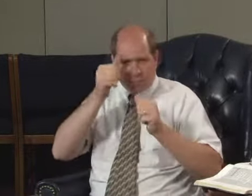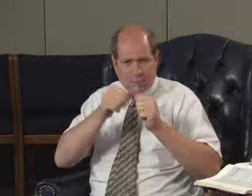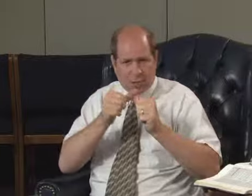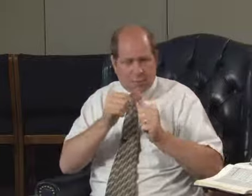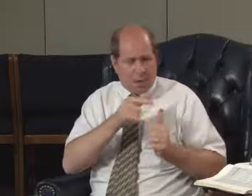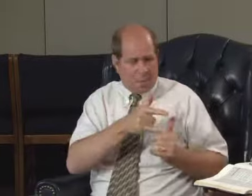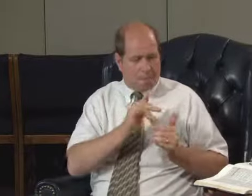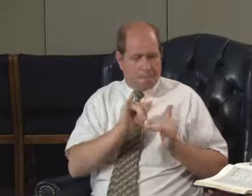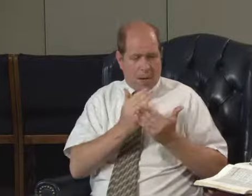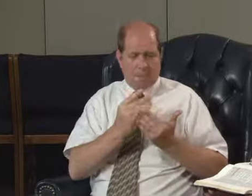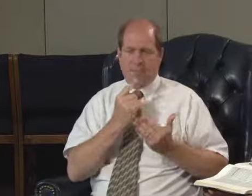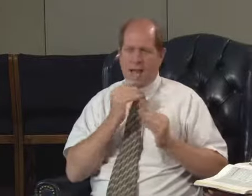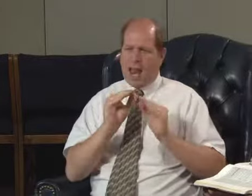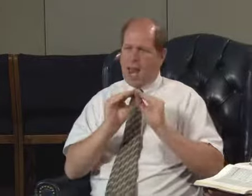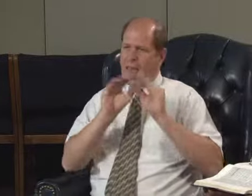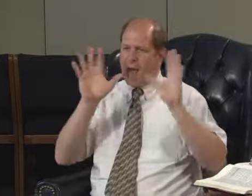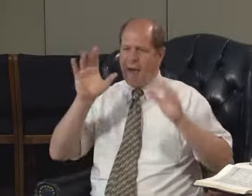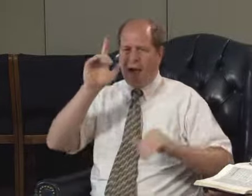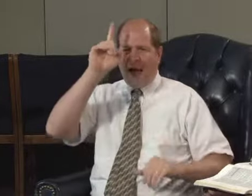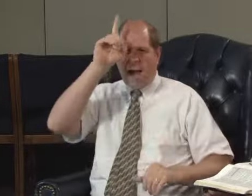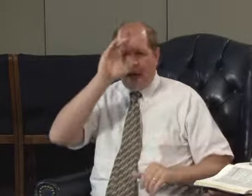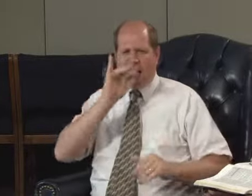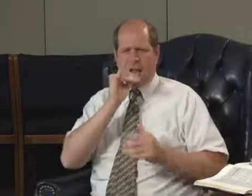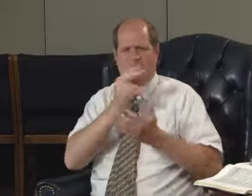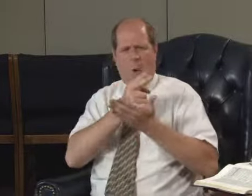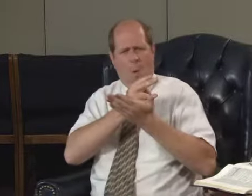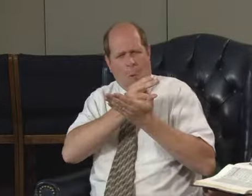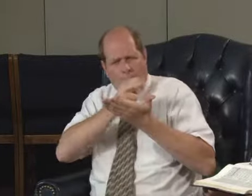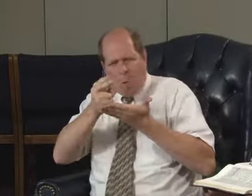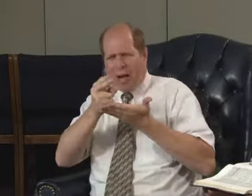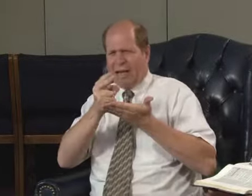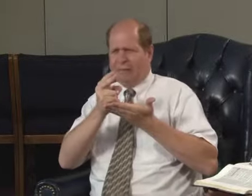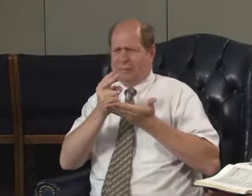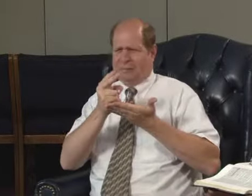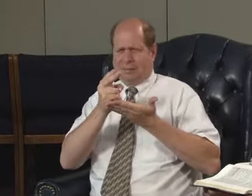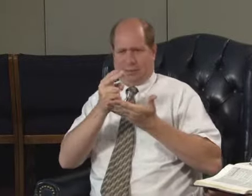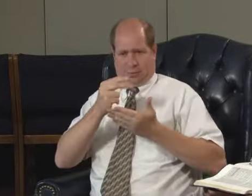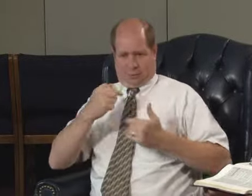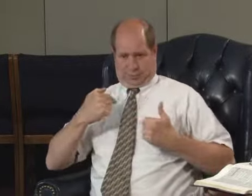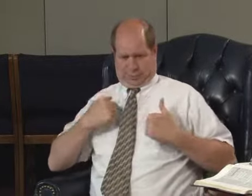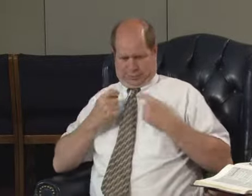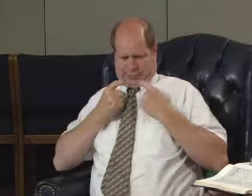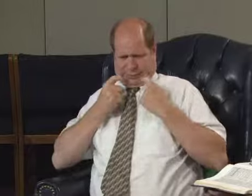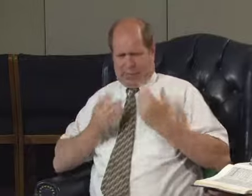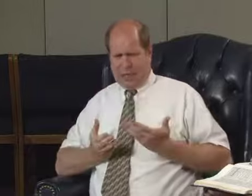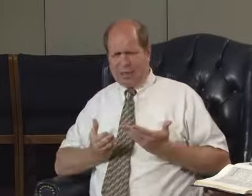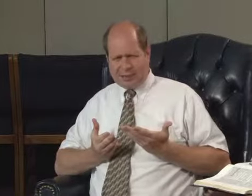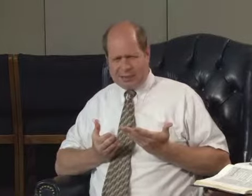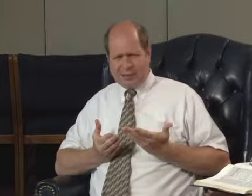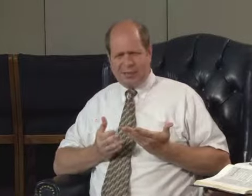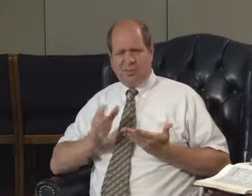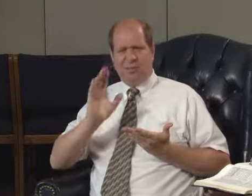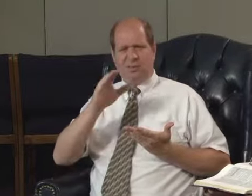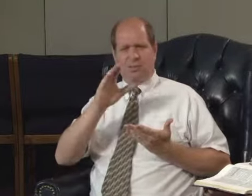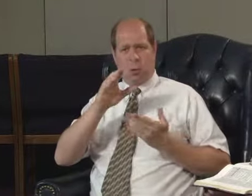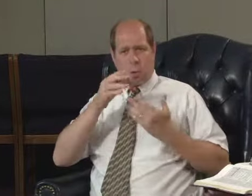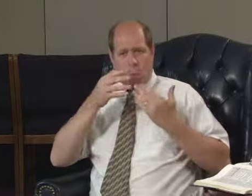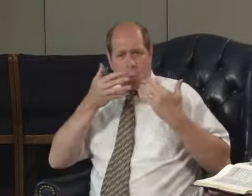might have worrying, and that's a sin as well. But remember that God is so holy, and